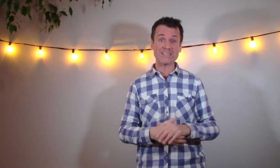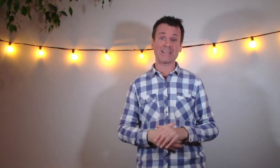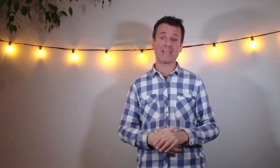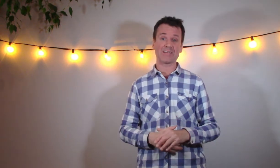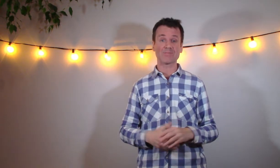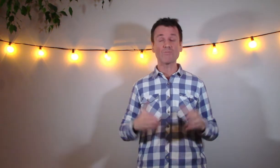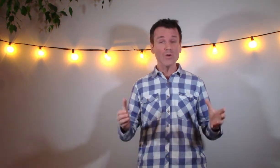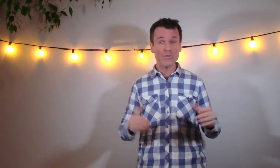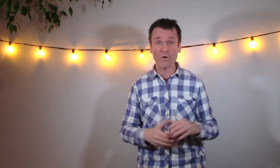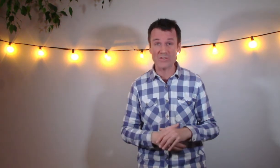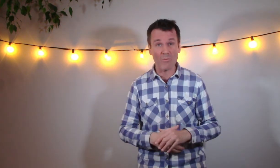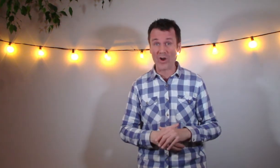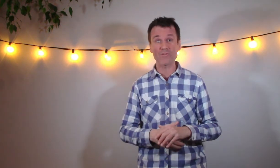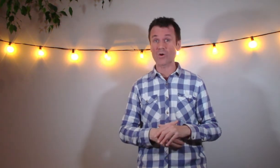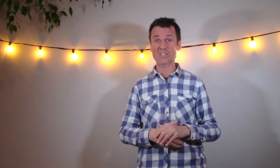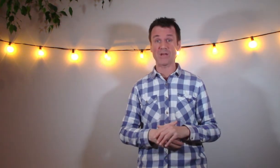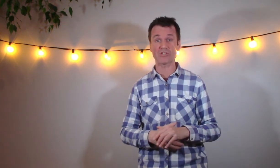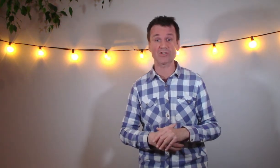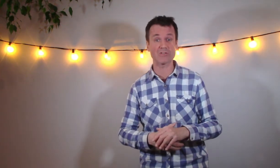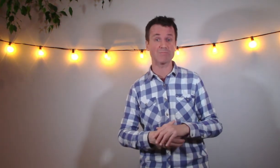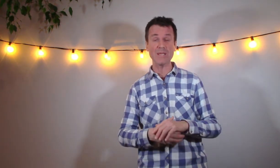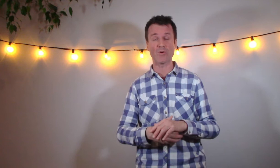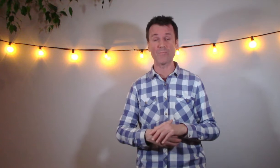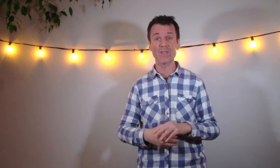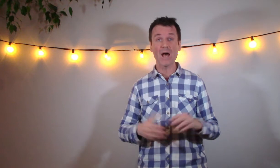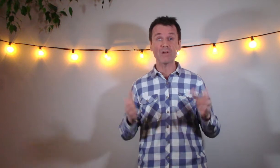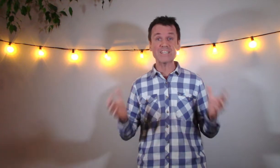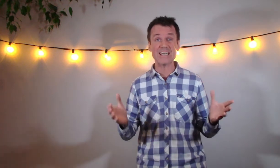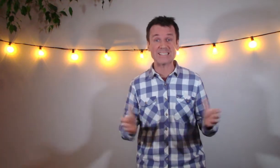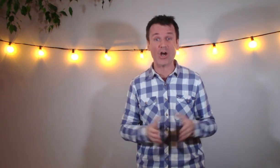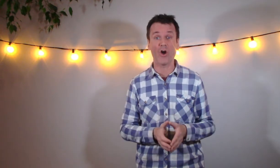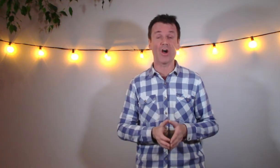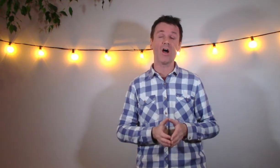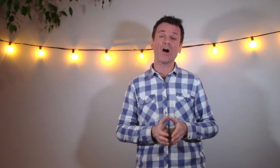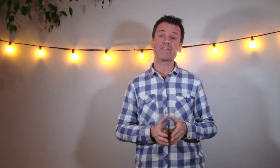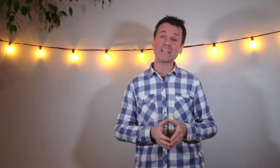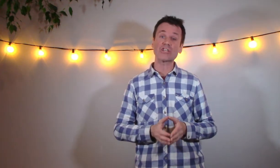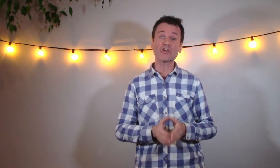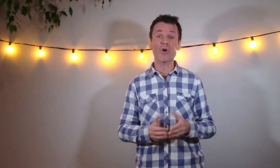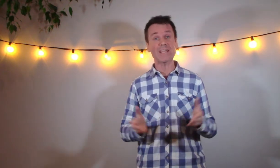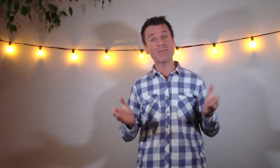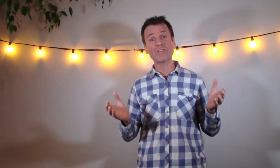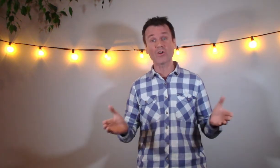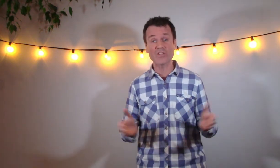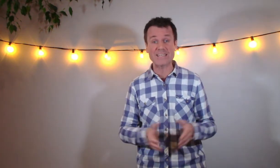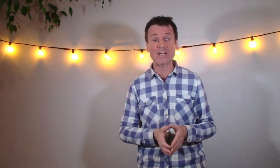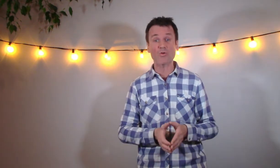amazingly, Ruth wasn't one of God's special chosen people, but she gets the honour of getting to join in with God's